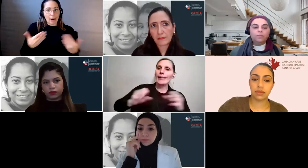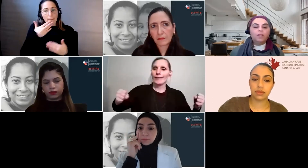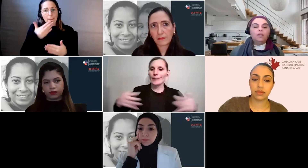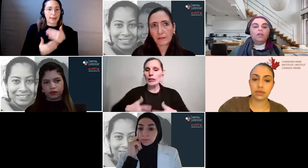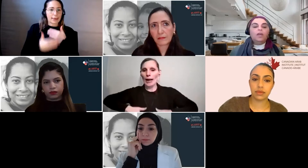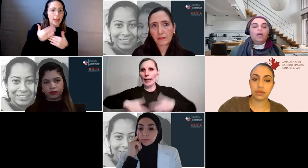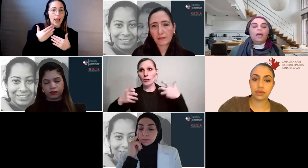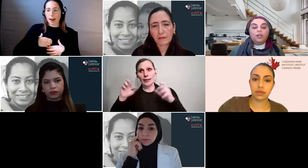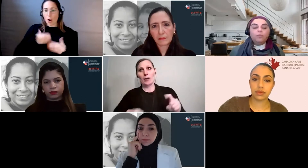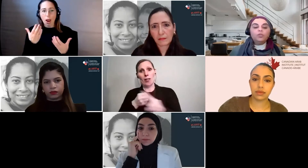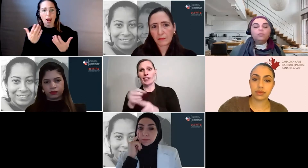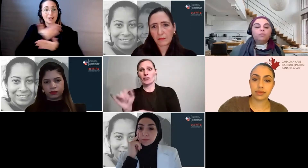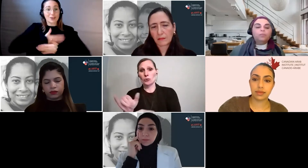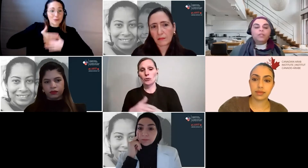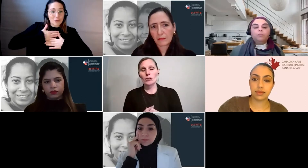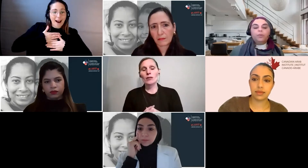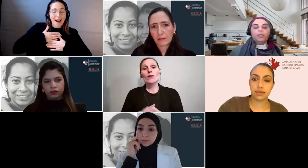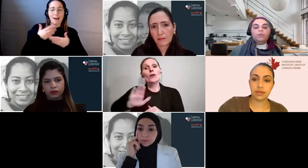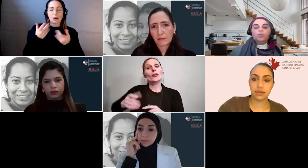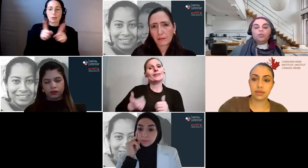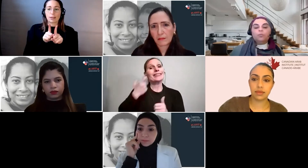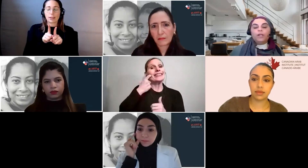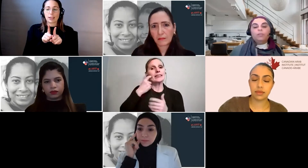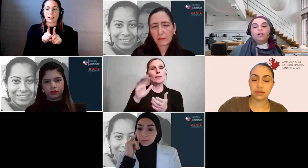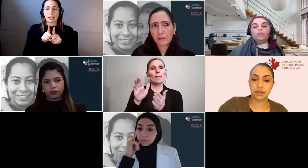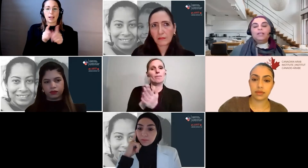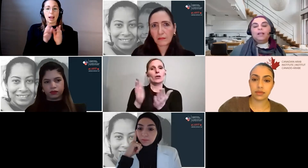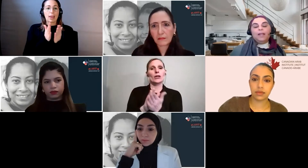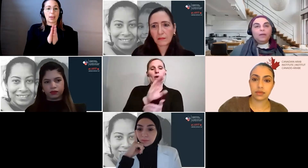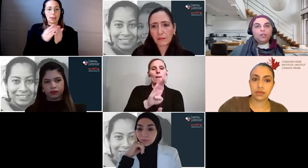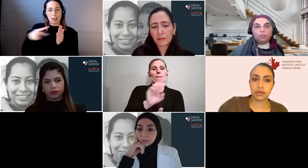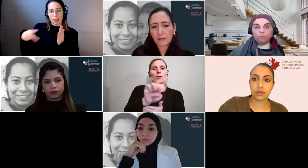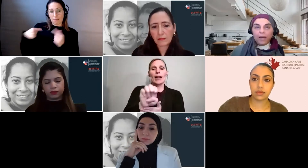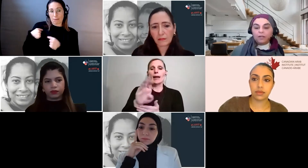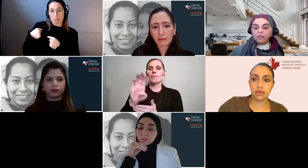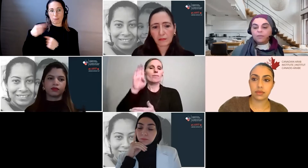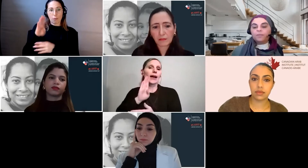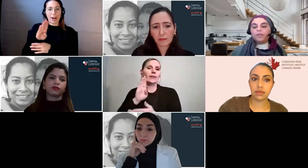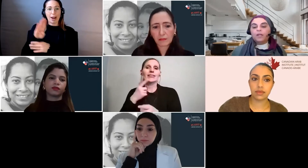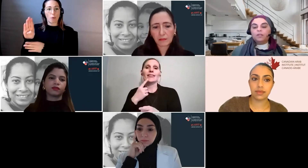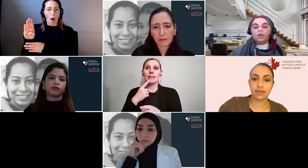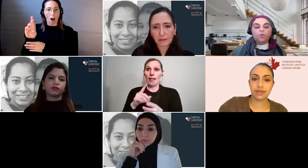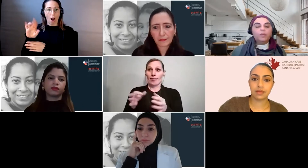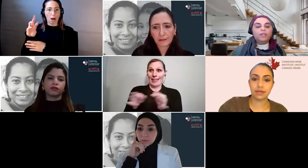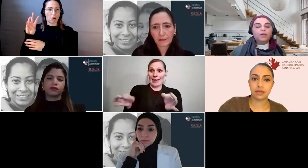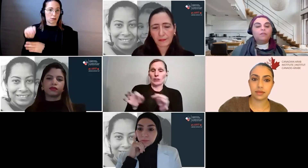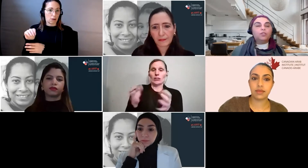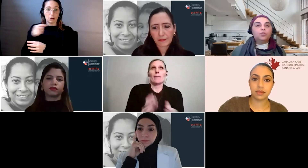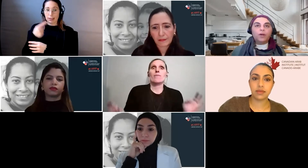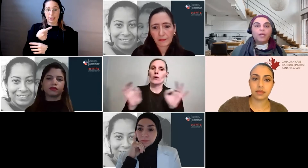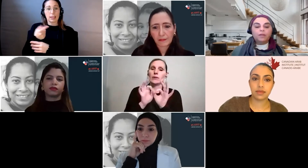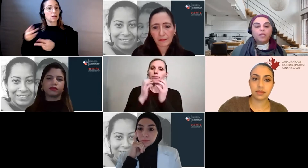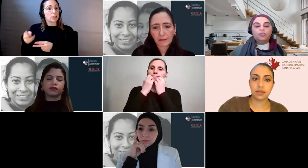on. And in her most recent book, researcher Brené Brown says, language matters. It's the raw material